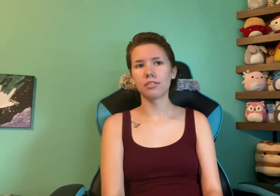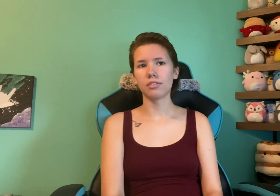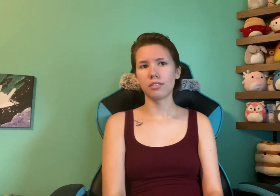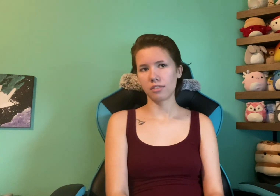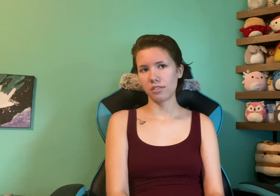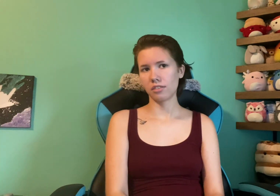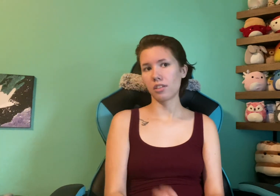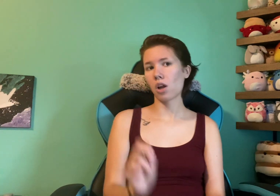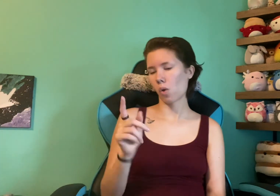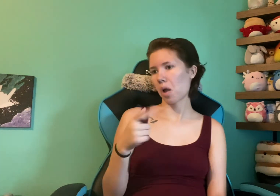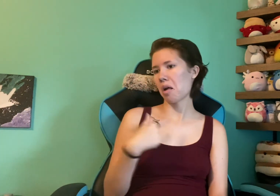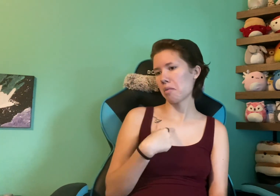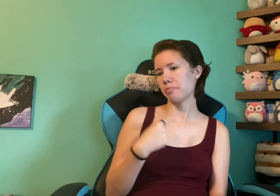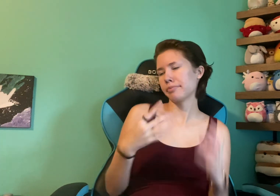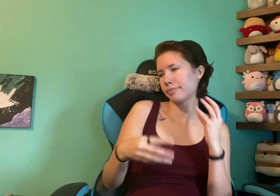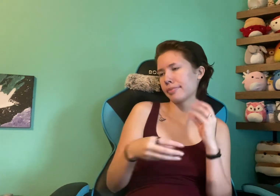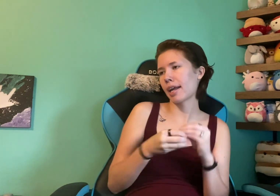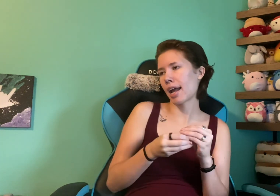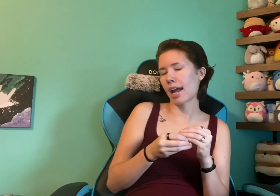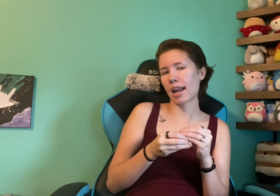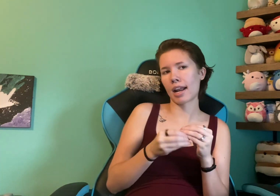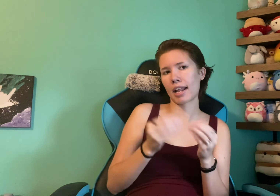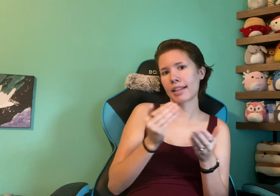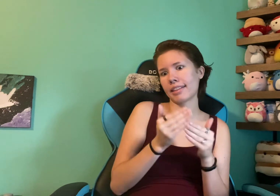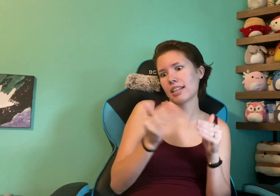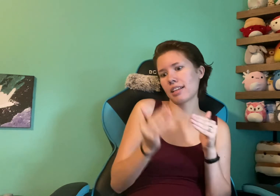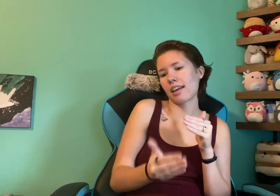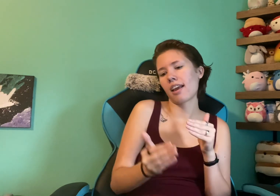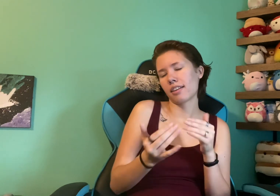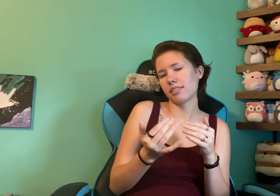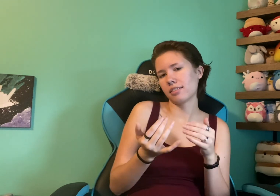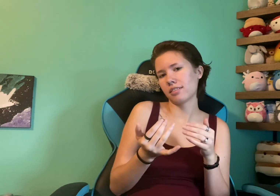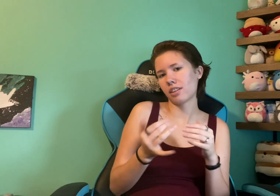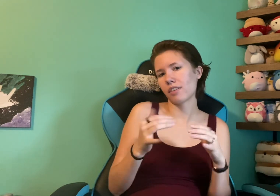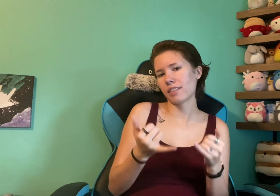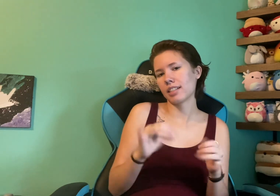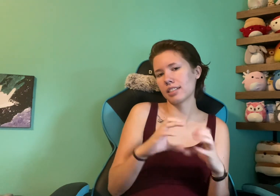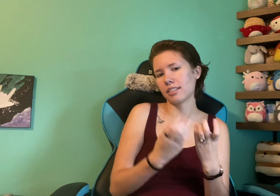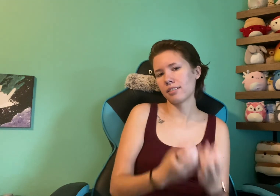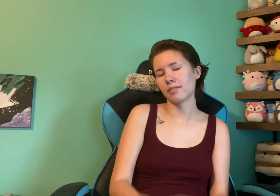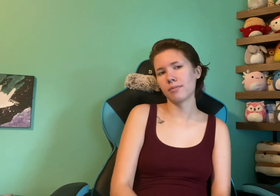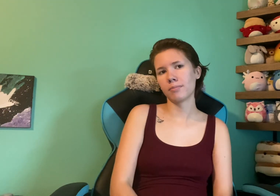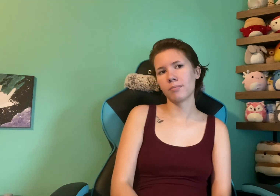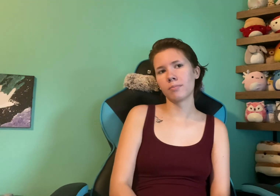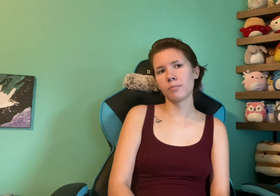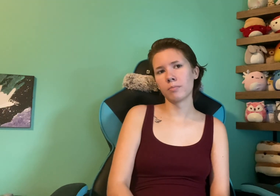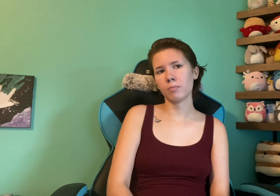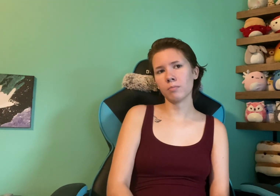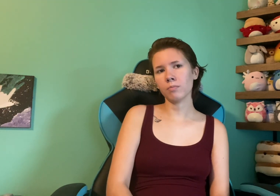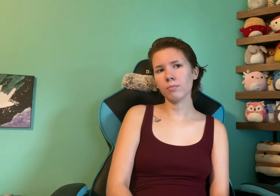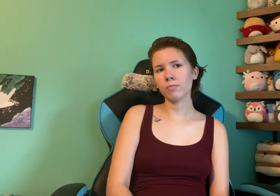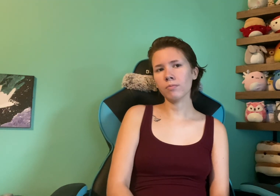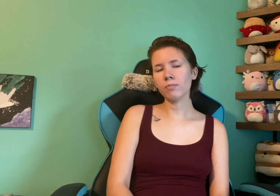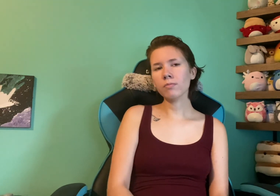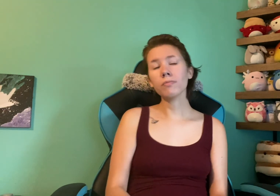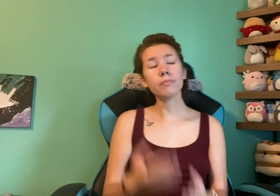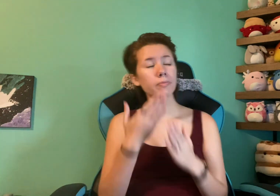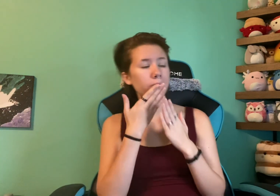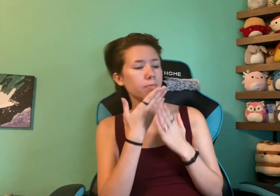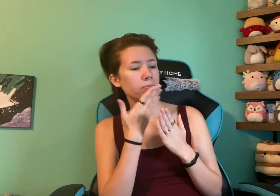them at the end afterwards here. Thank you so much. Okay, so making inference questions. And